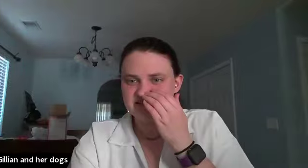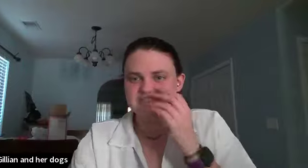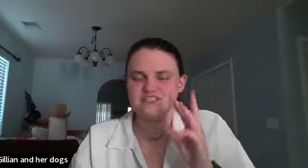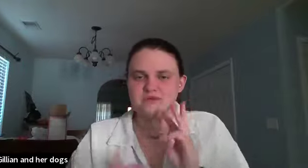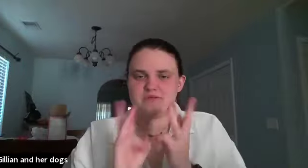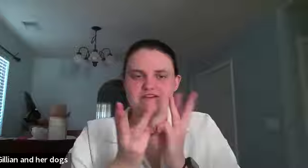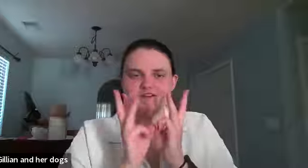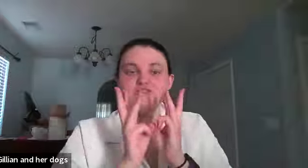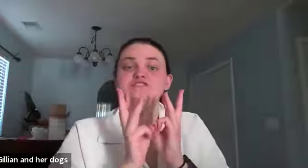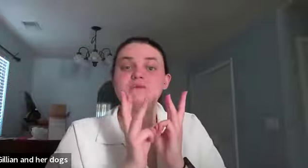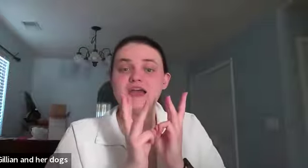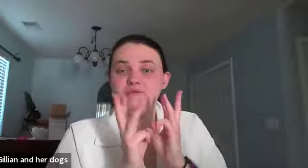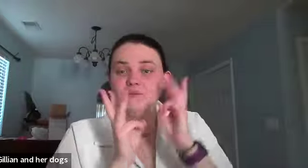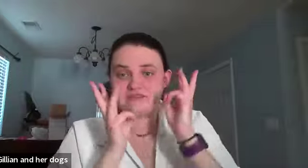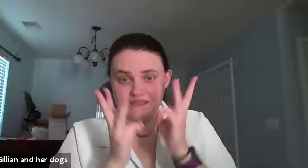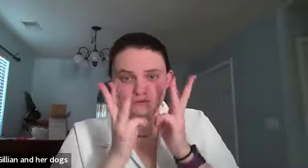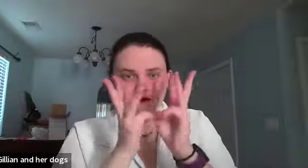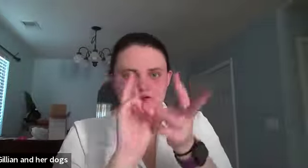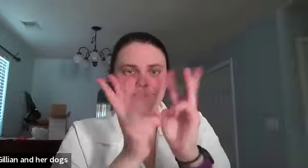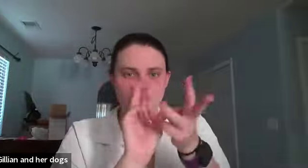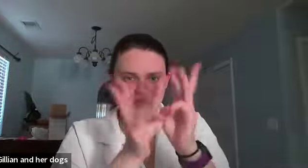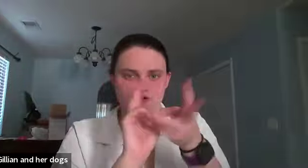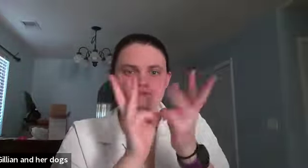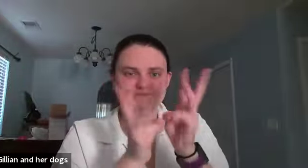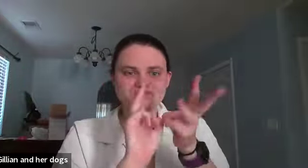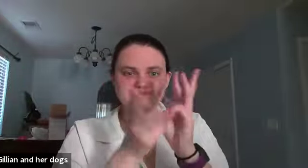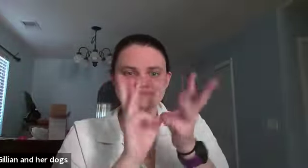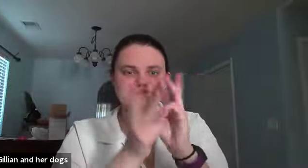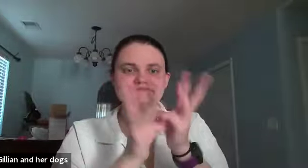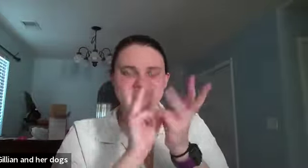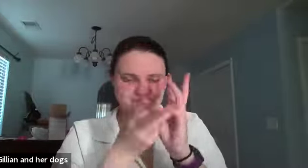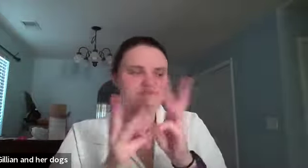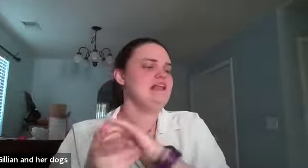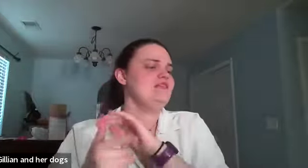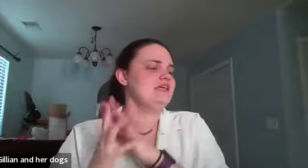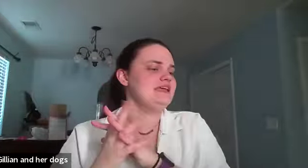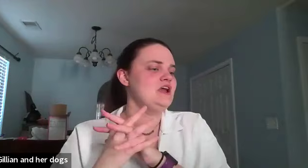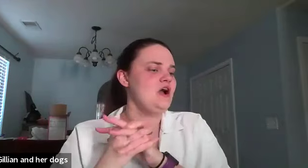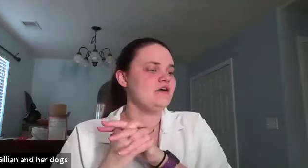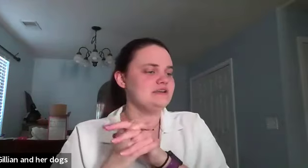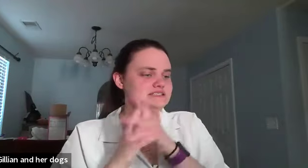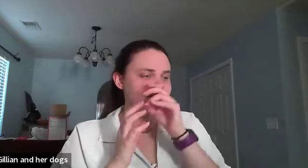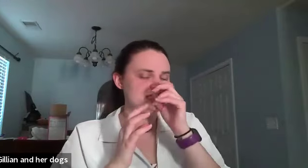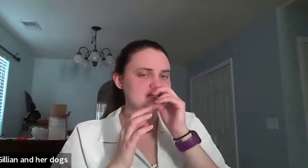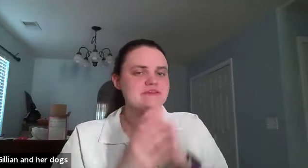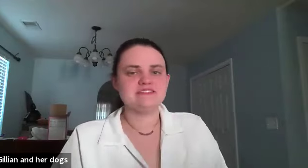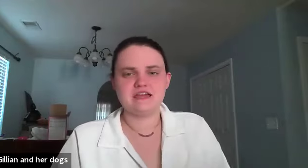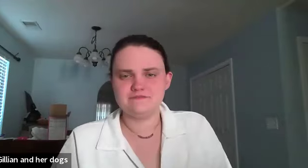Let's see, she probably has got to figure out. So we had the sign for weather. And then our next sign is going to be the sign